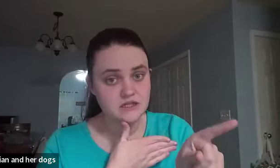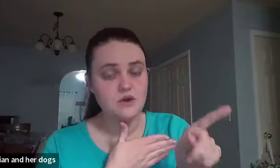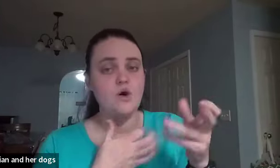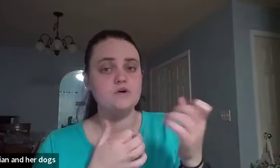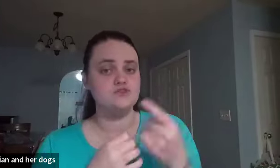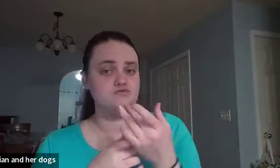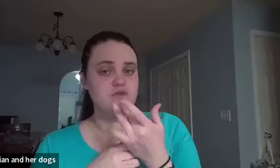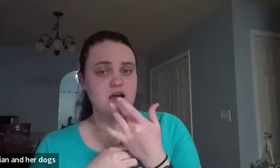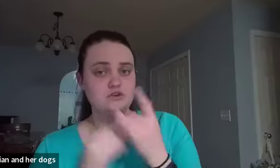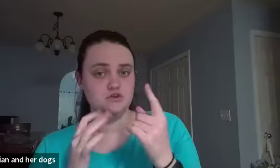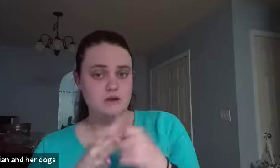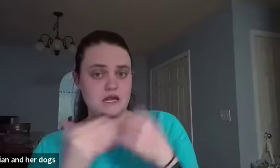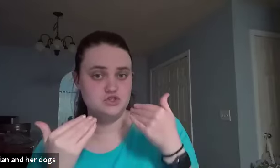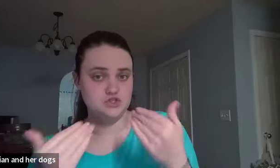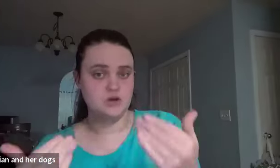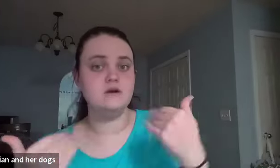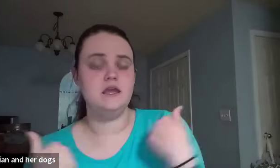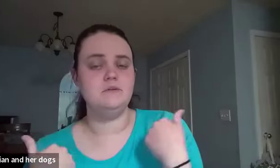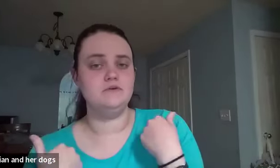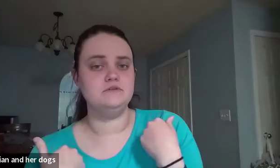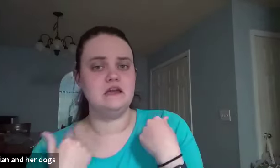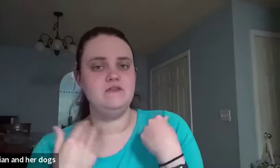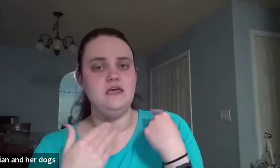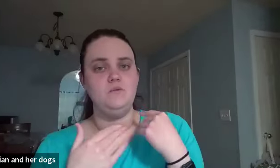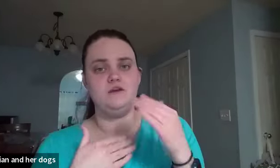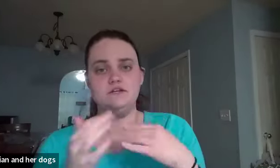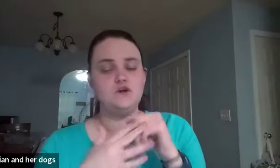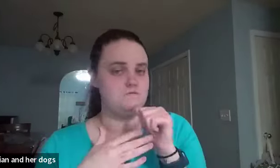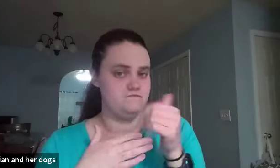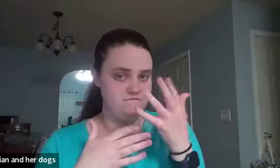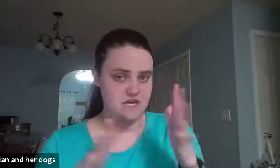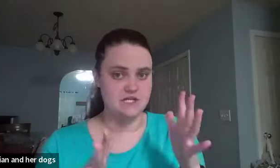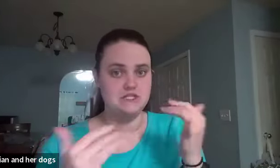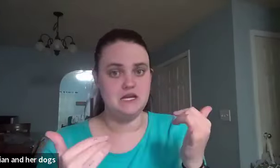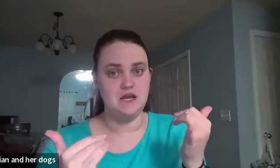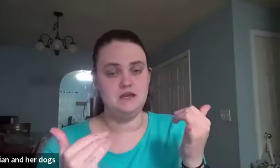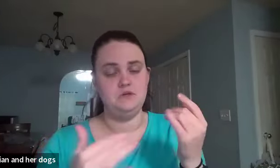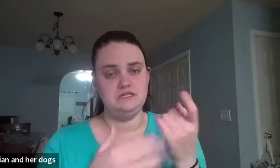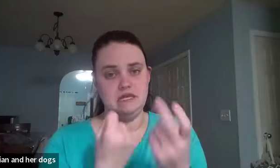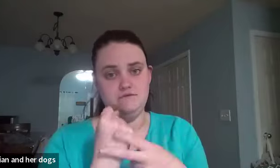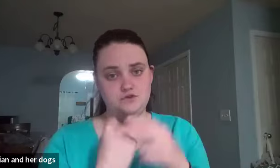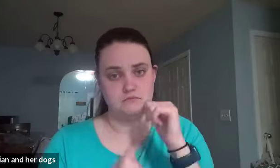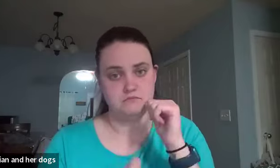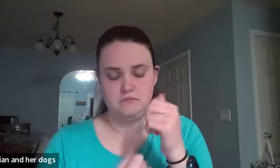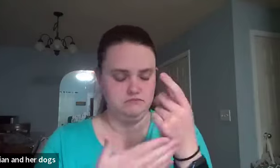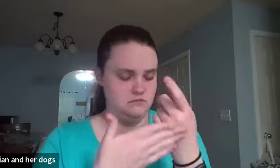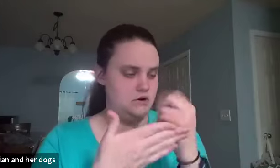week? Or would you rather go ahead and start animals and then whatever we don't finish tonight, we save for